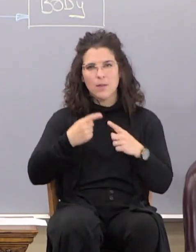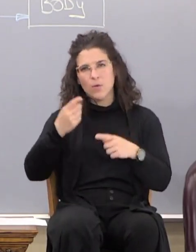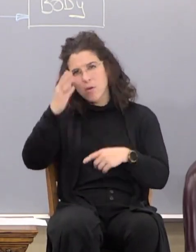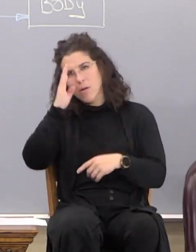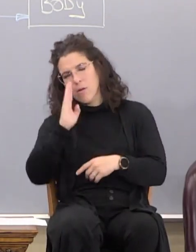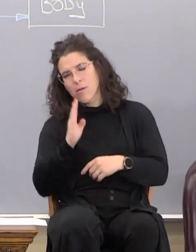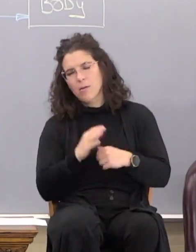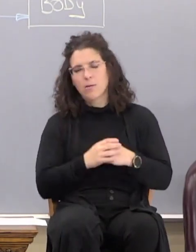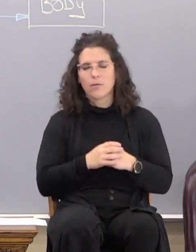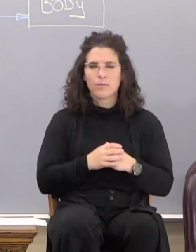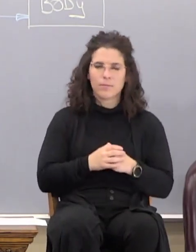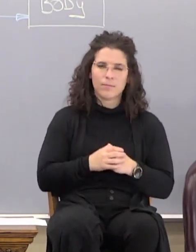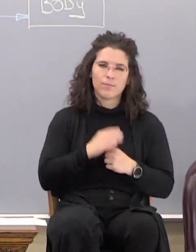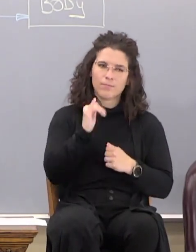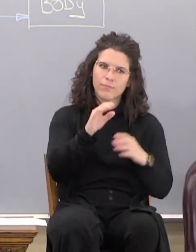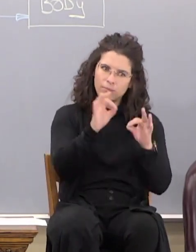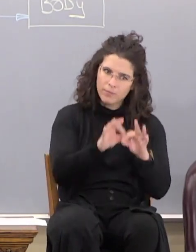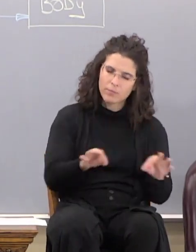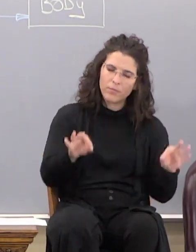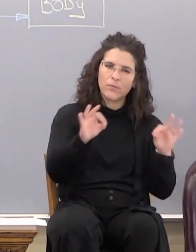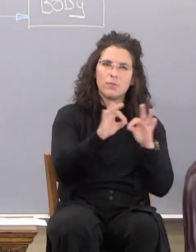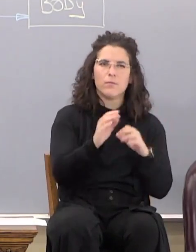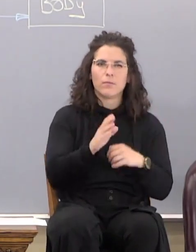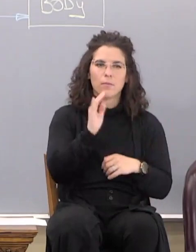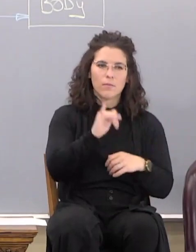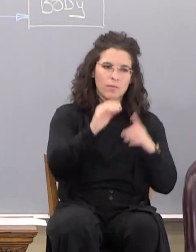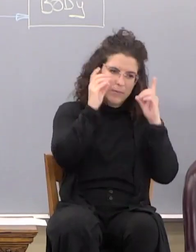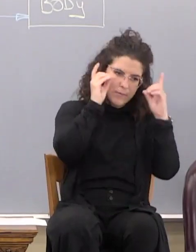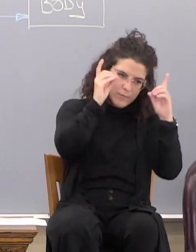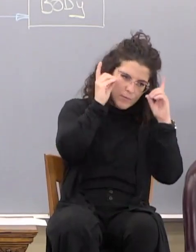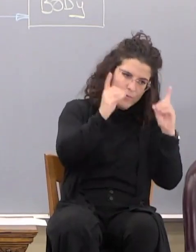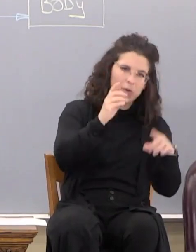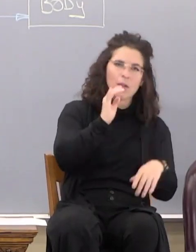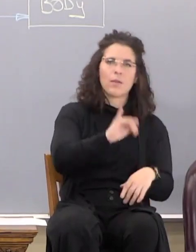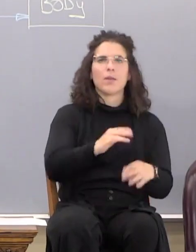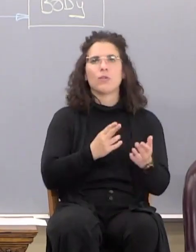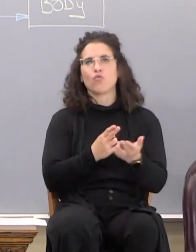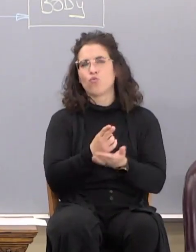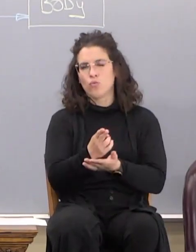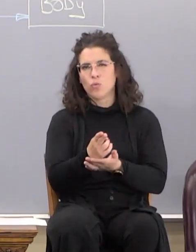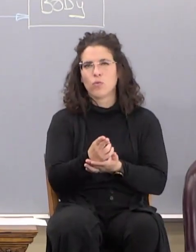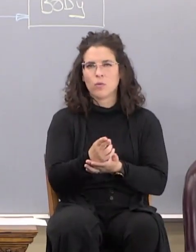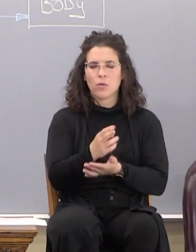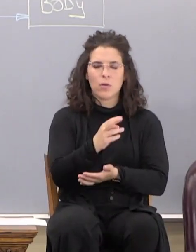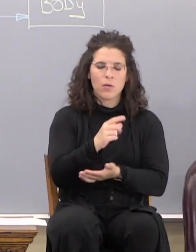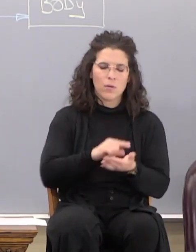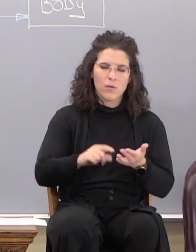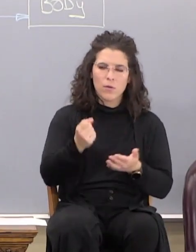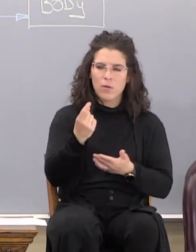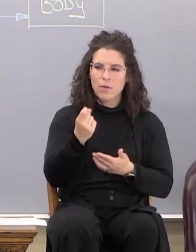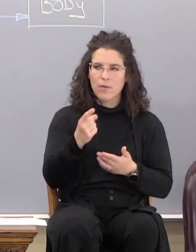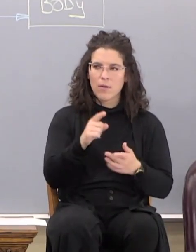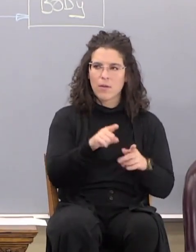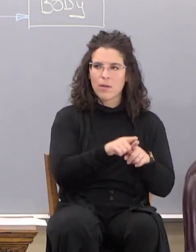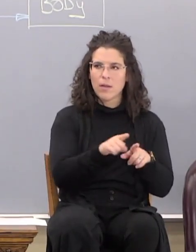God. So that's the key. That's the doctrine. That's the truth. Verse number 11, likewise, because